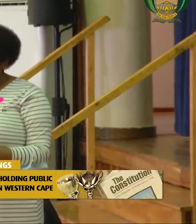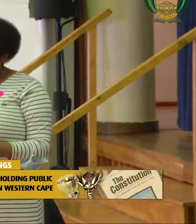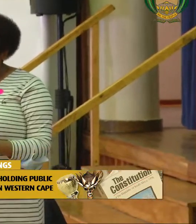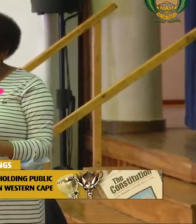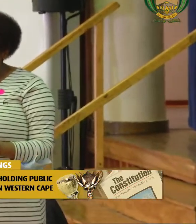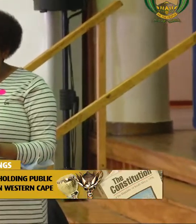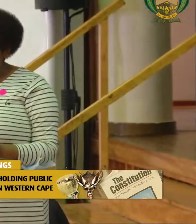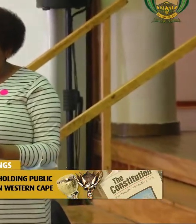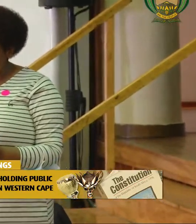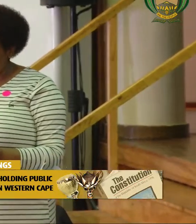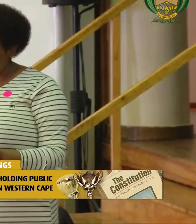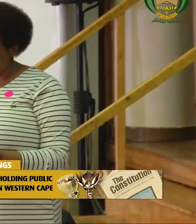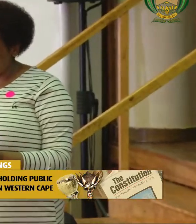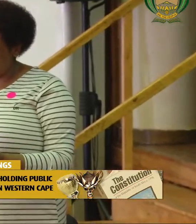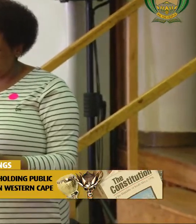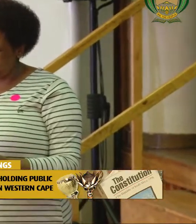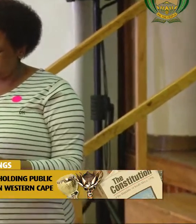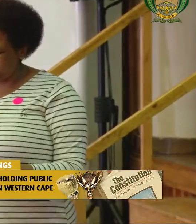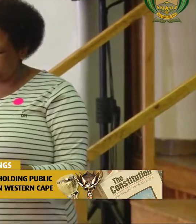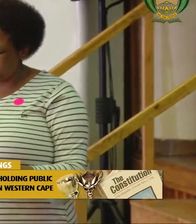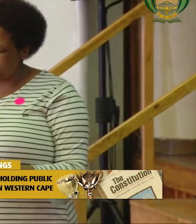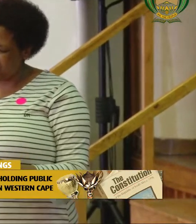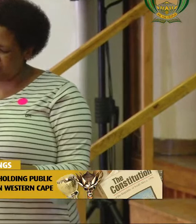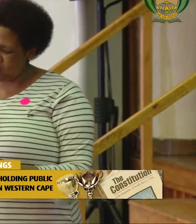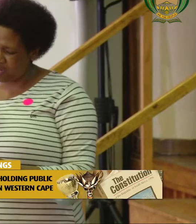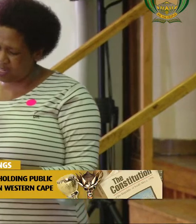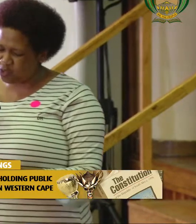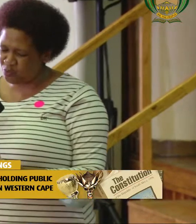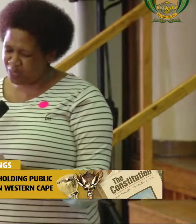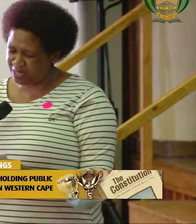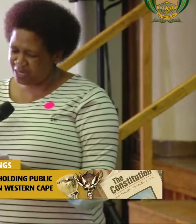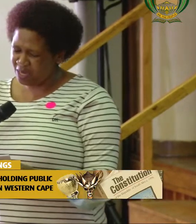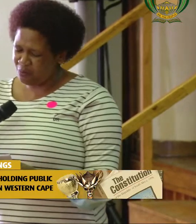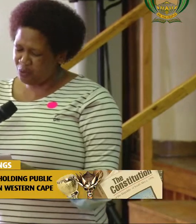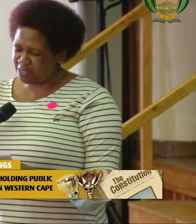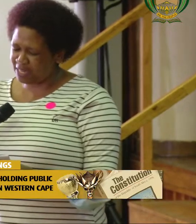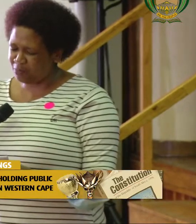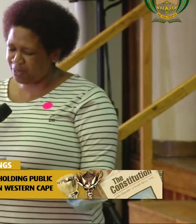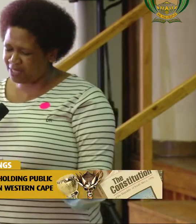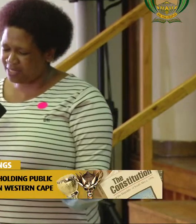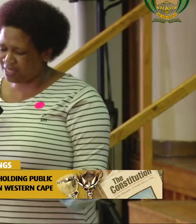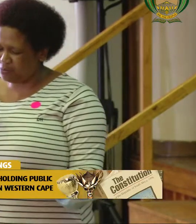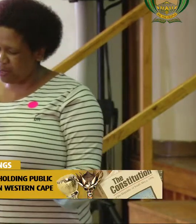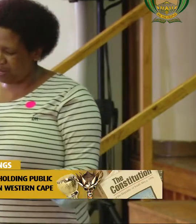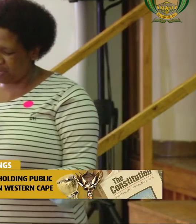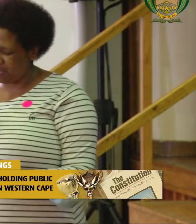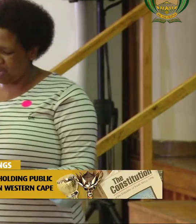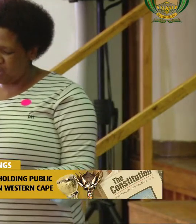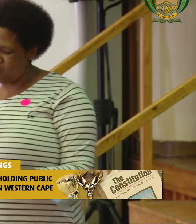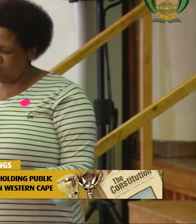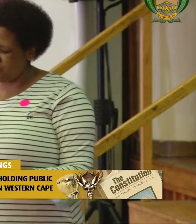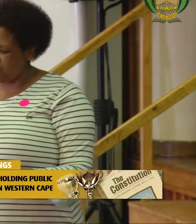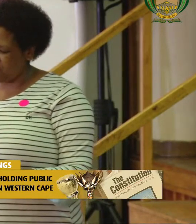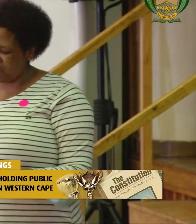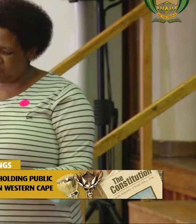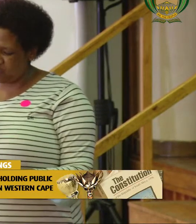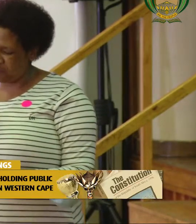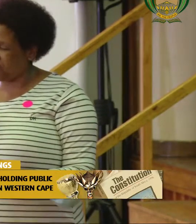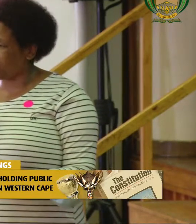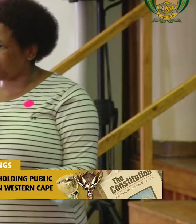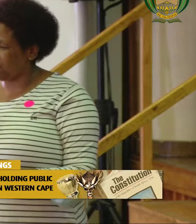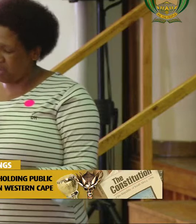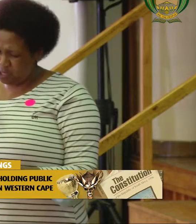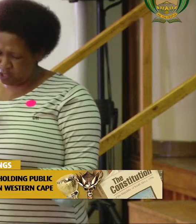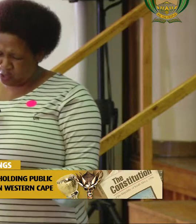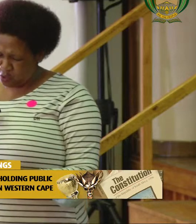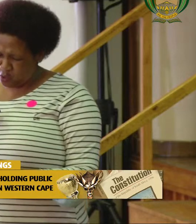support independent candidates because they believe that there's already too many political parties in parliament whose function is not